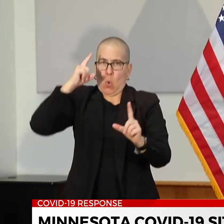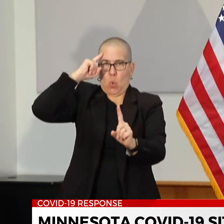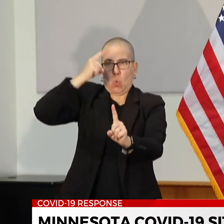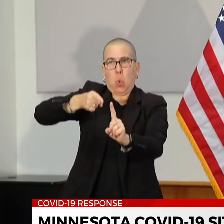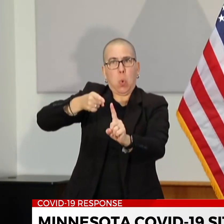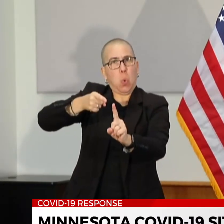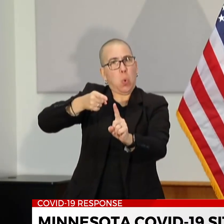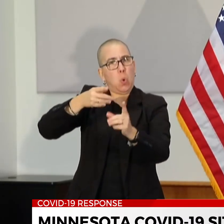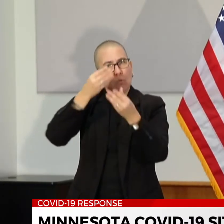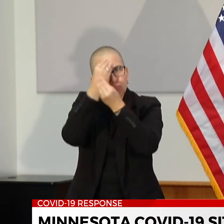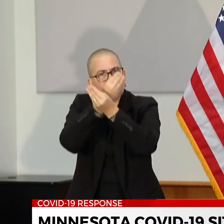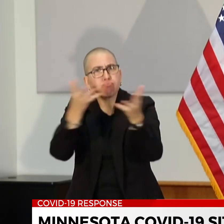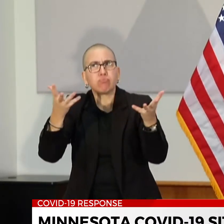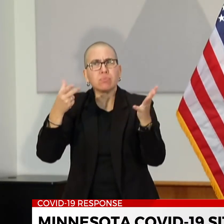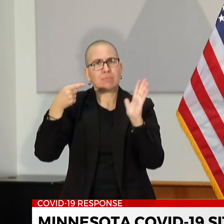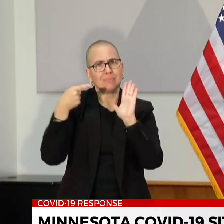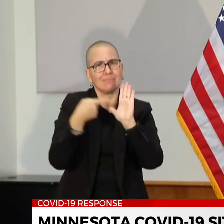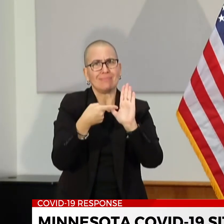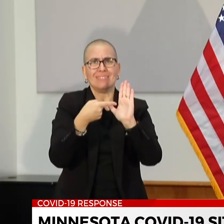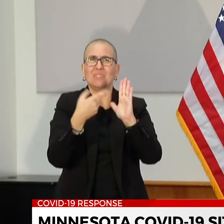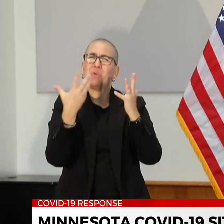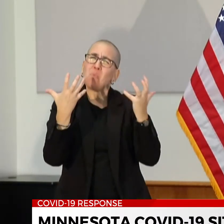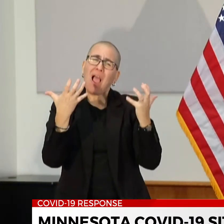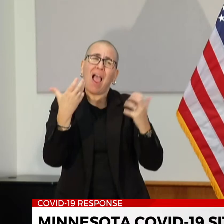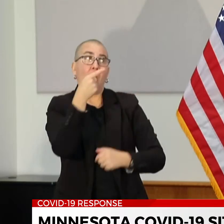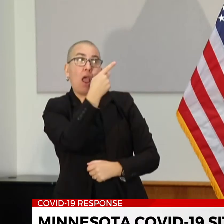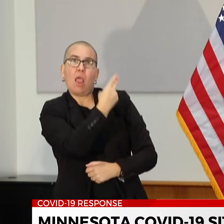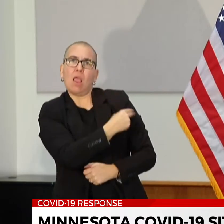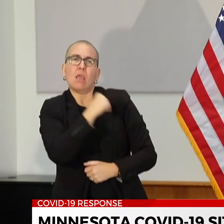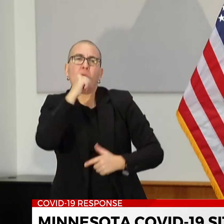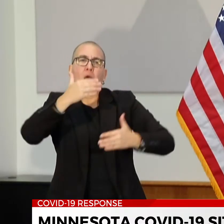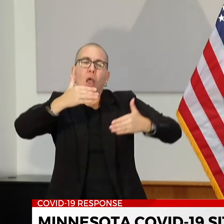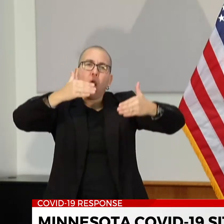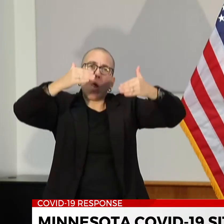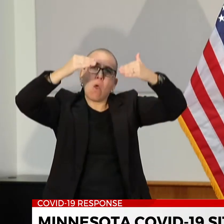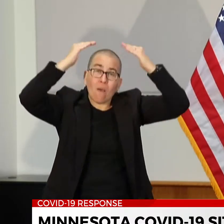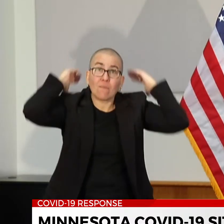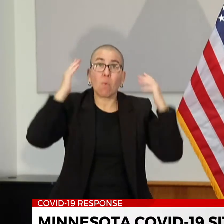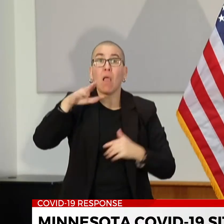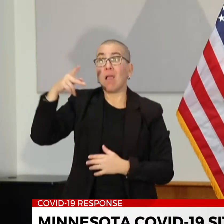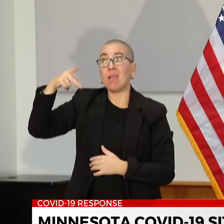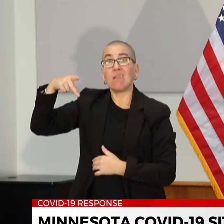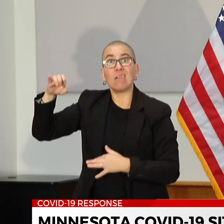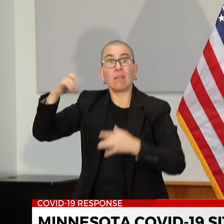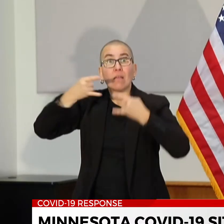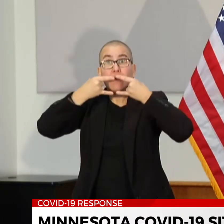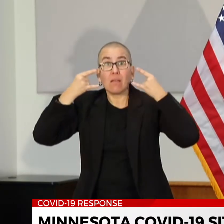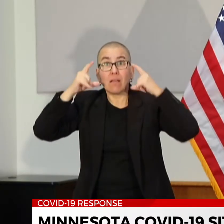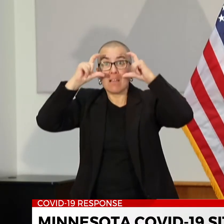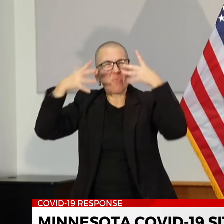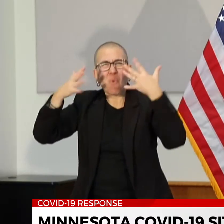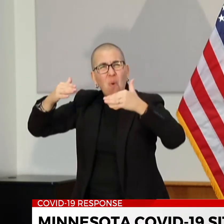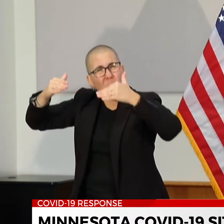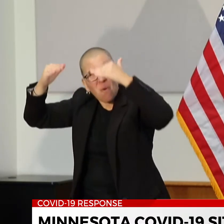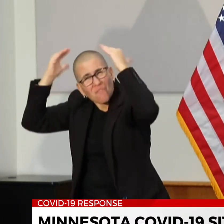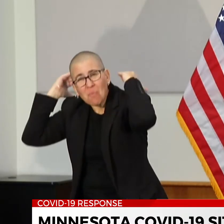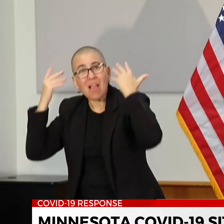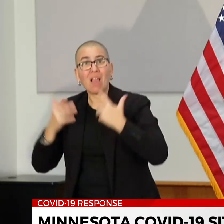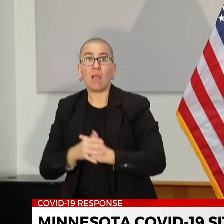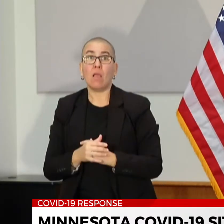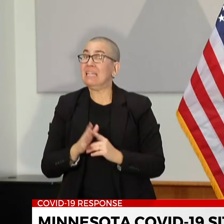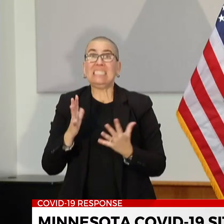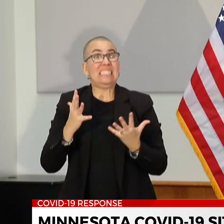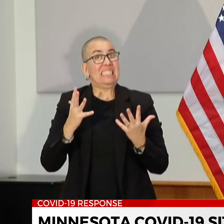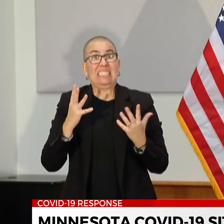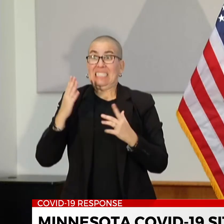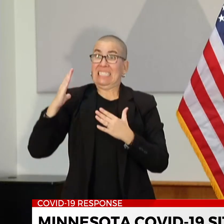overwhelm the hospitals. Two is we had the personal protective equipment to treat people. Three is the most useful tool we have